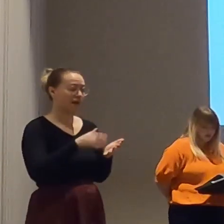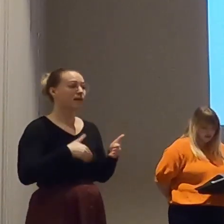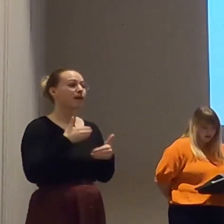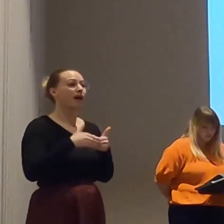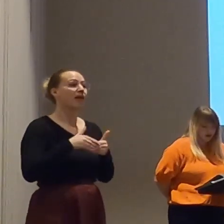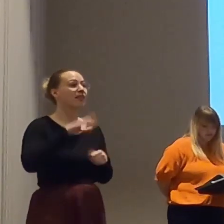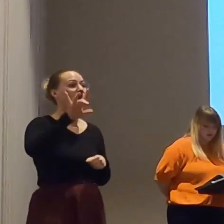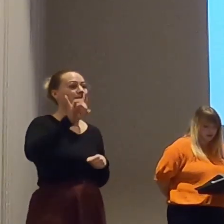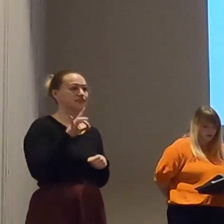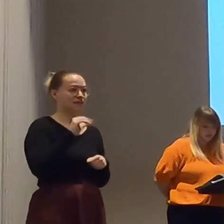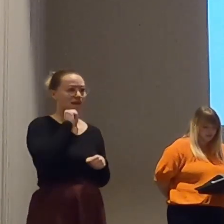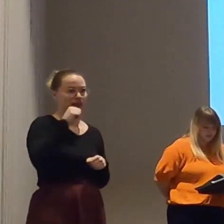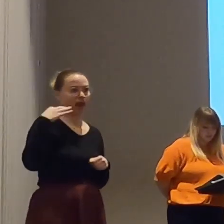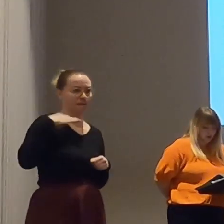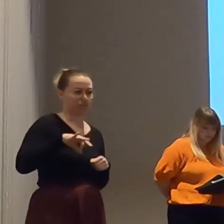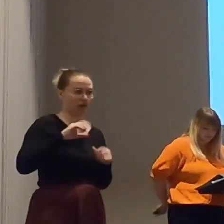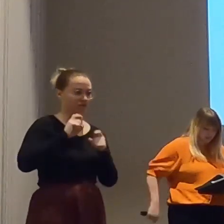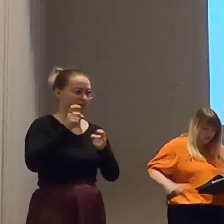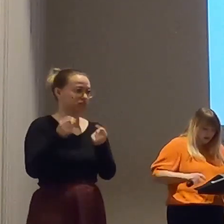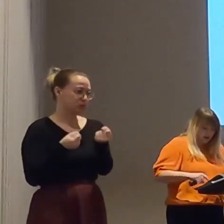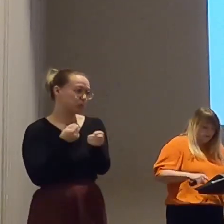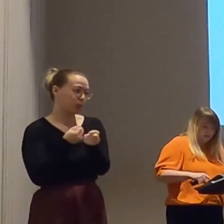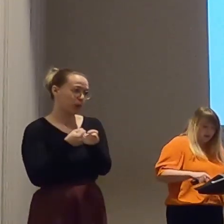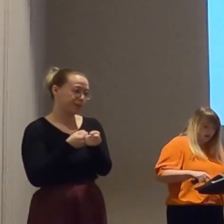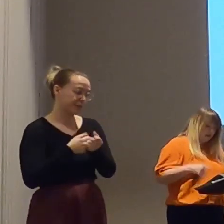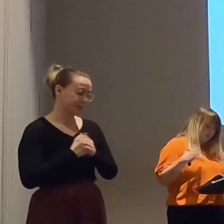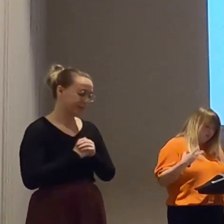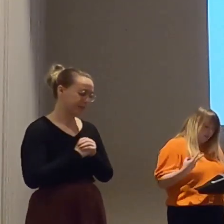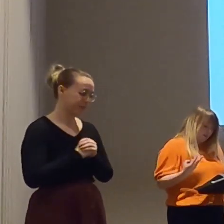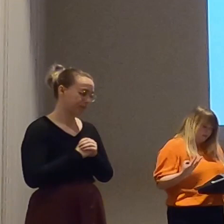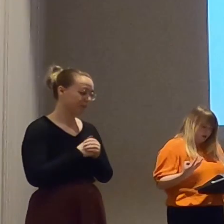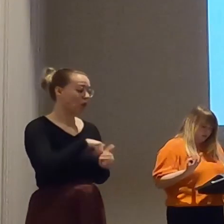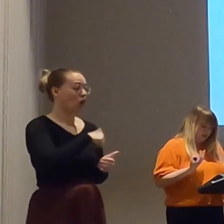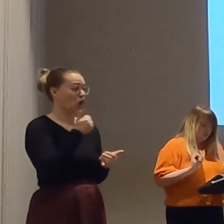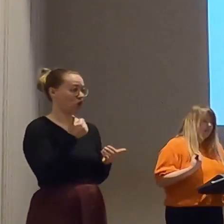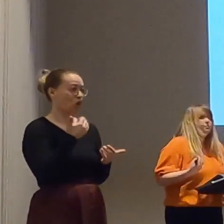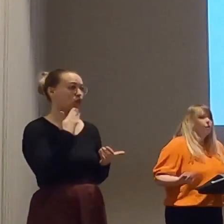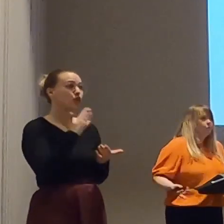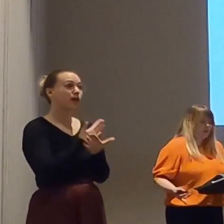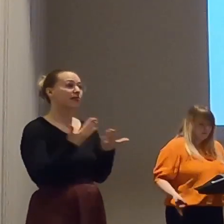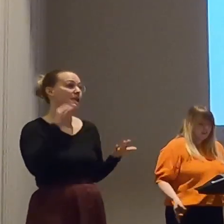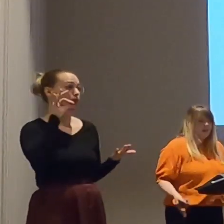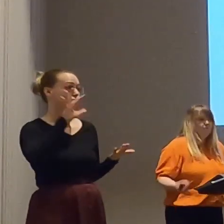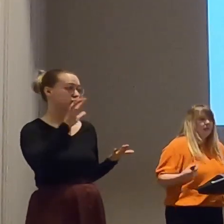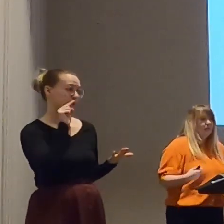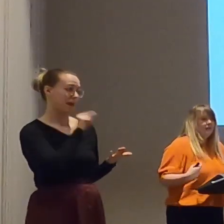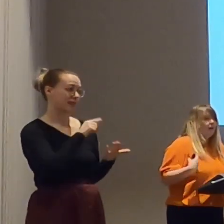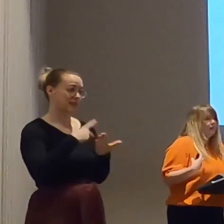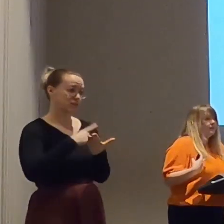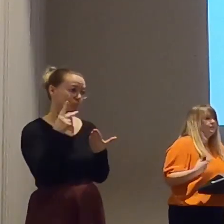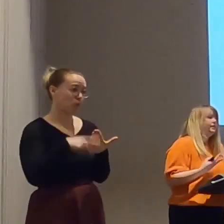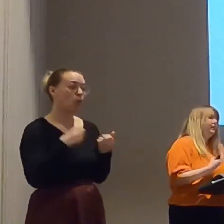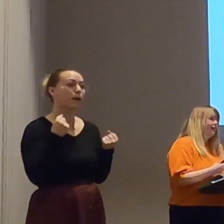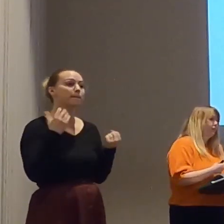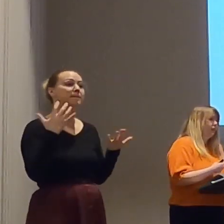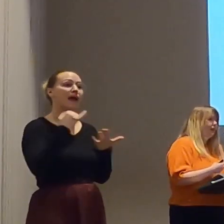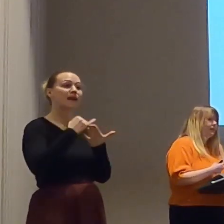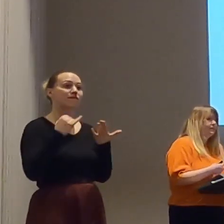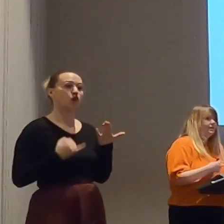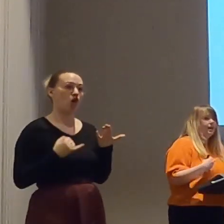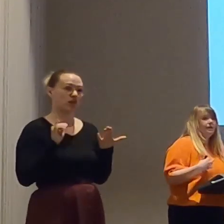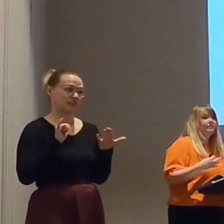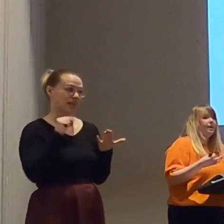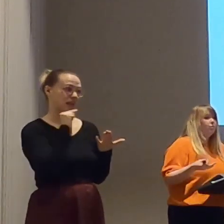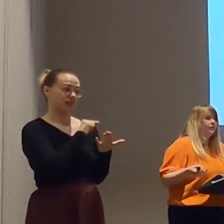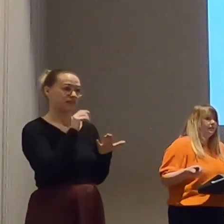the nonprofit that they wanted to support. Another great thing about this program is that many of the artists, like Carol